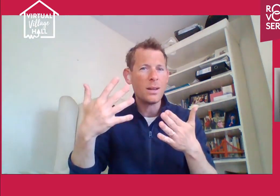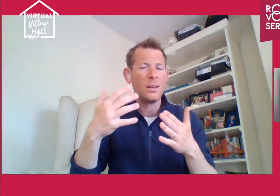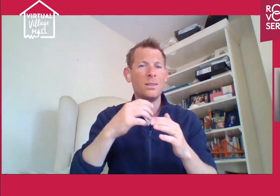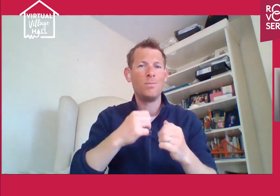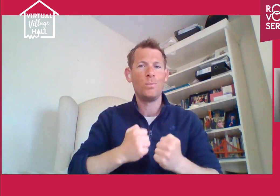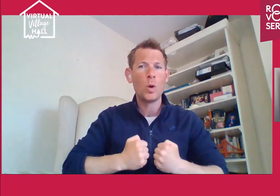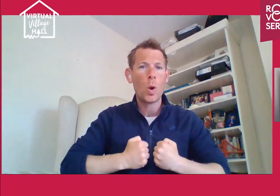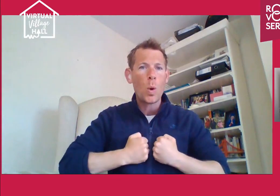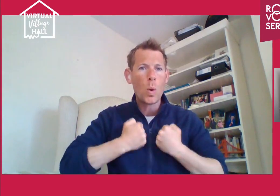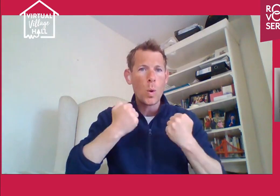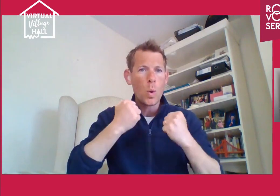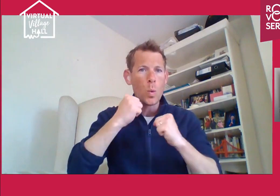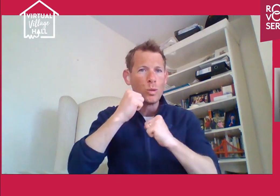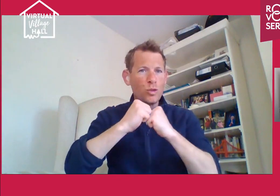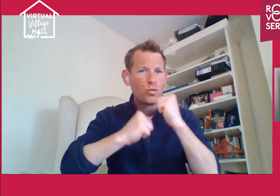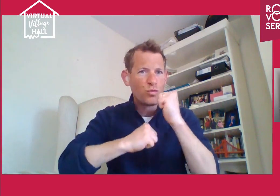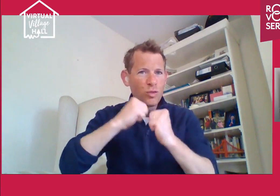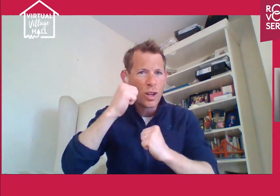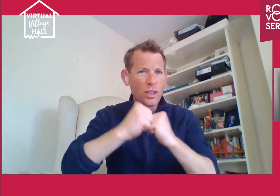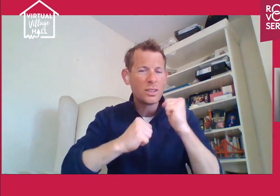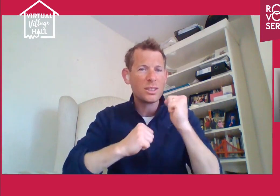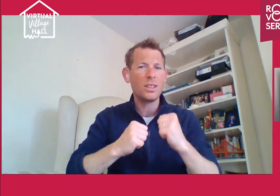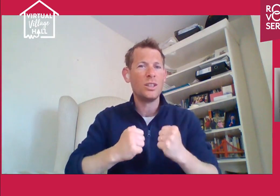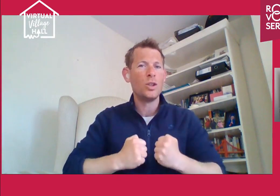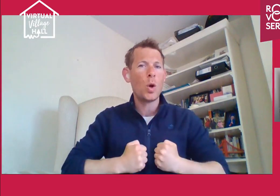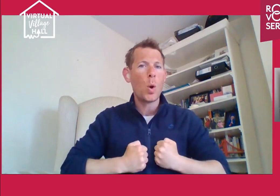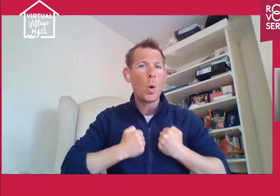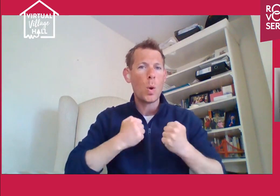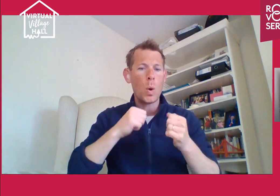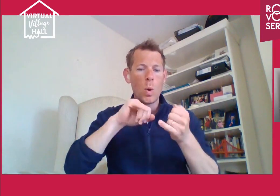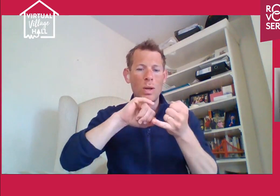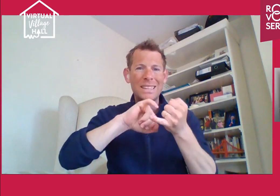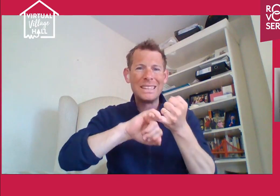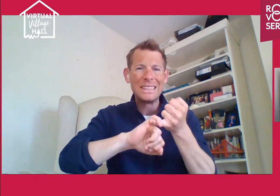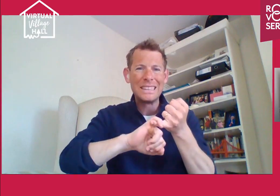We have our own grammar, we have our own structure,